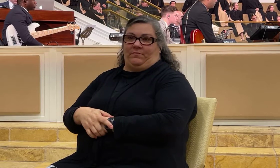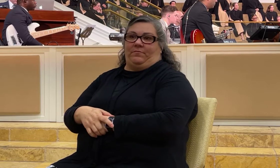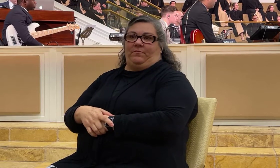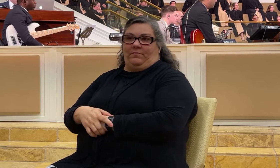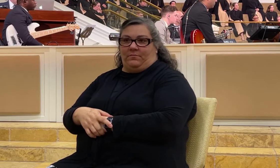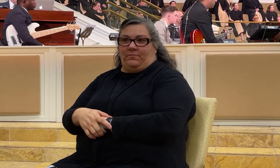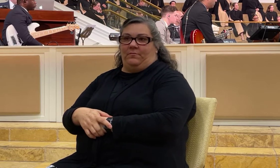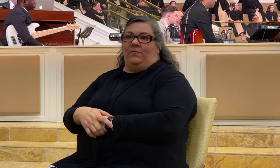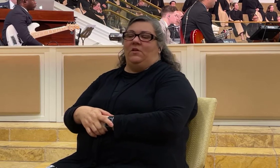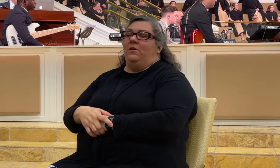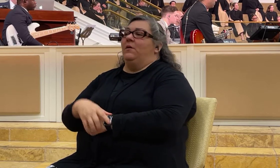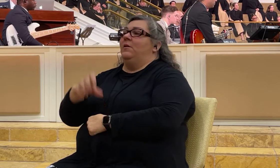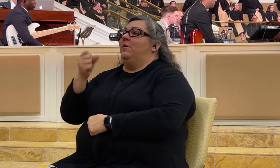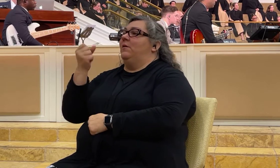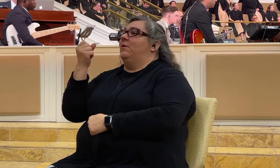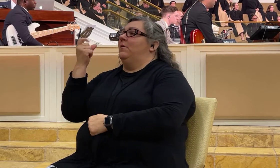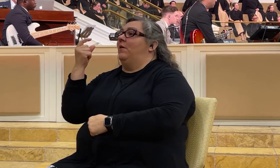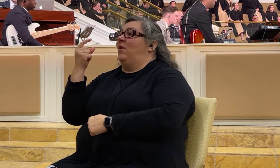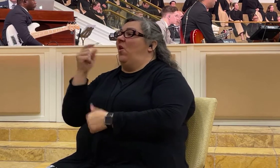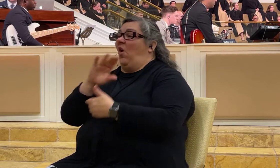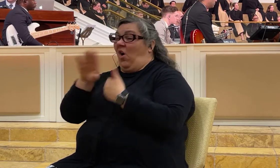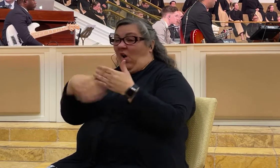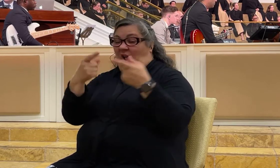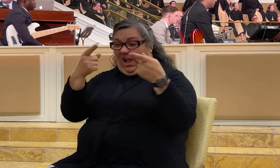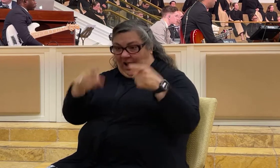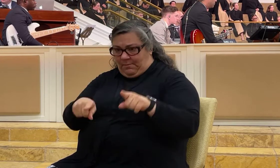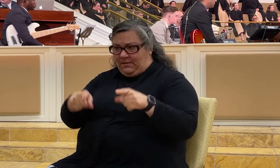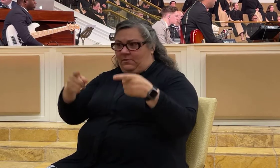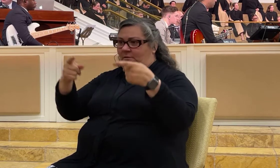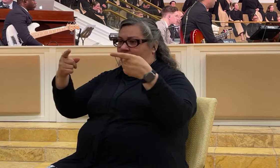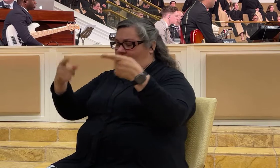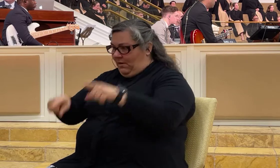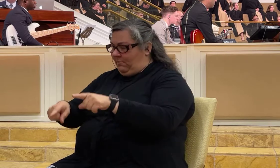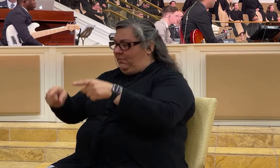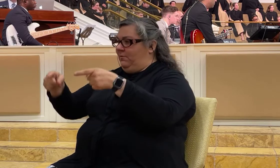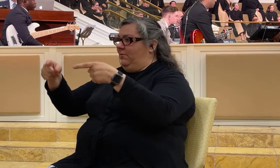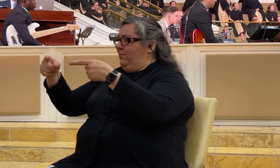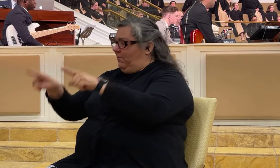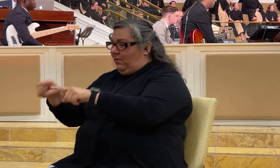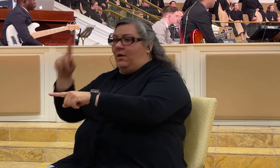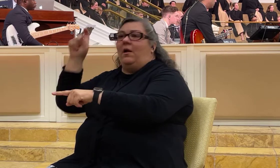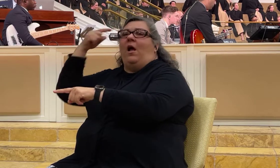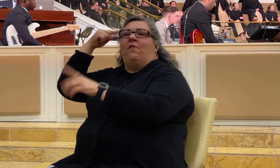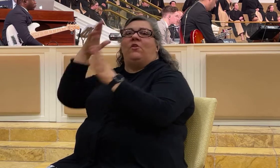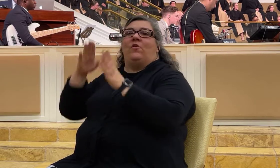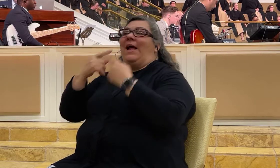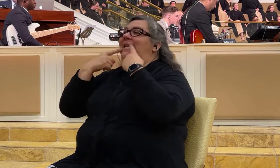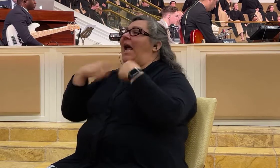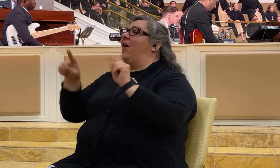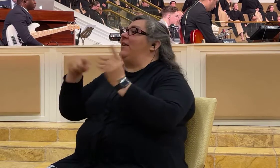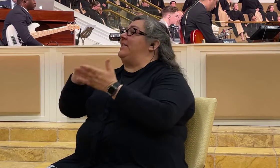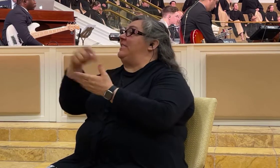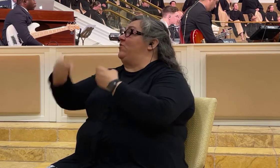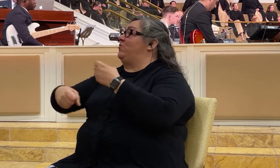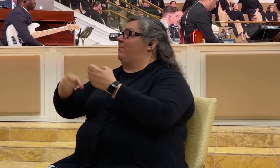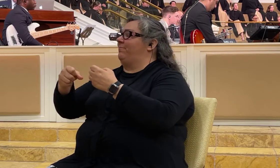And so, all of this is going on. The governor announced this week